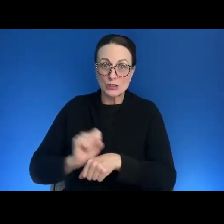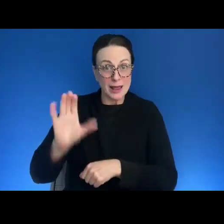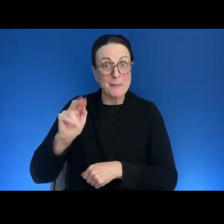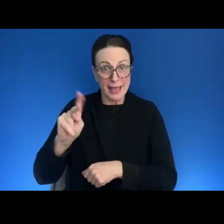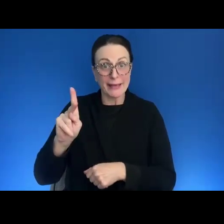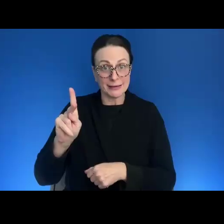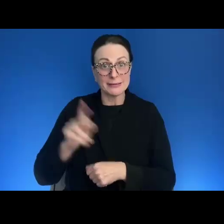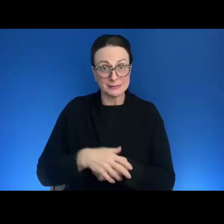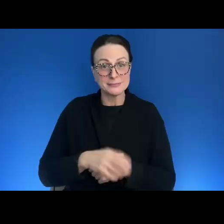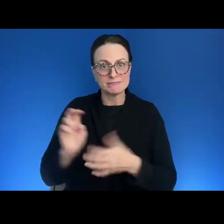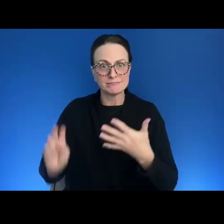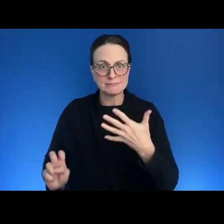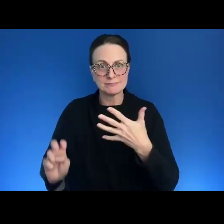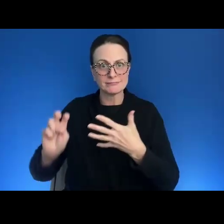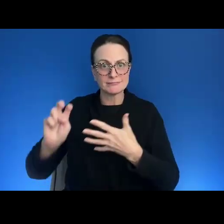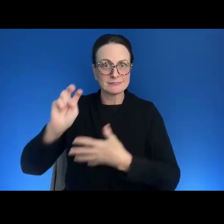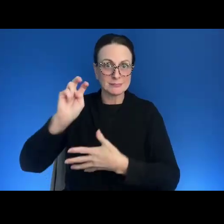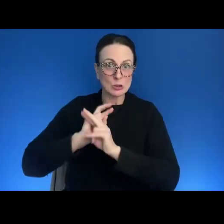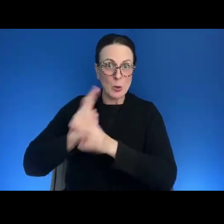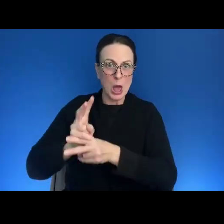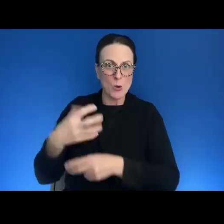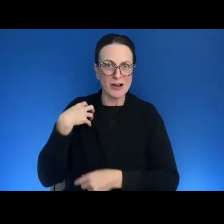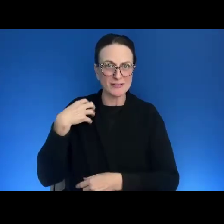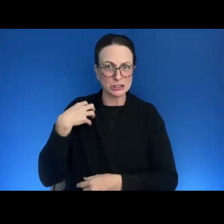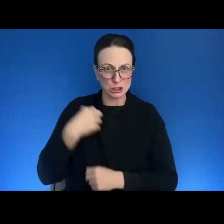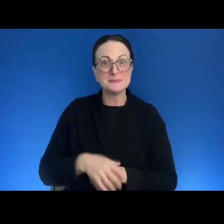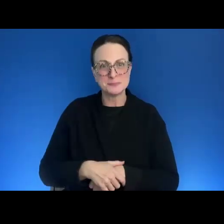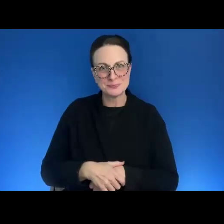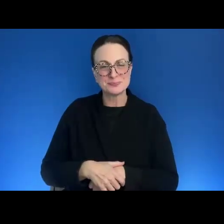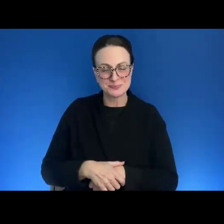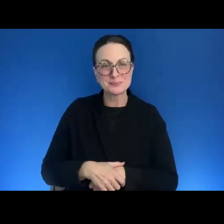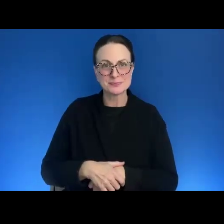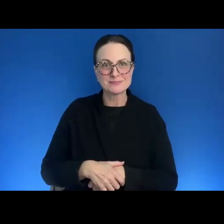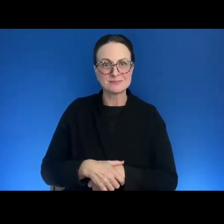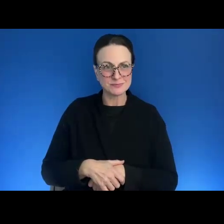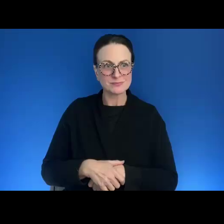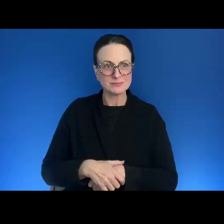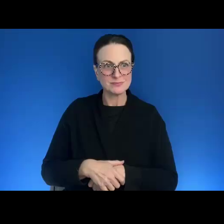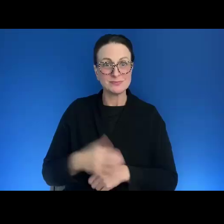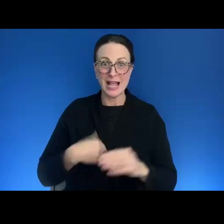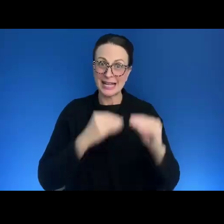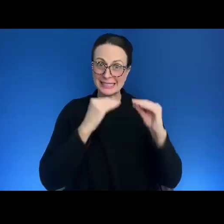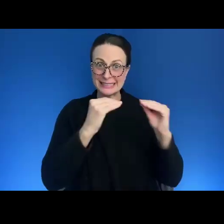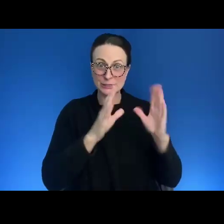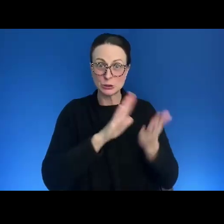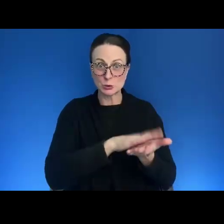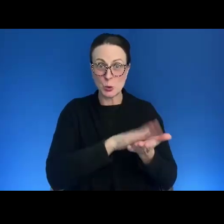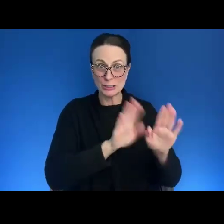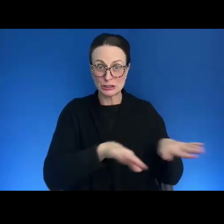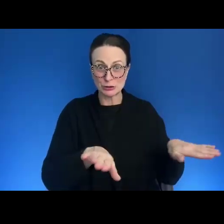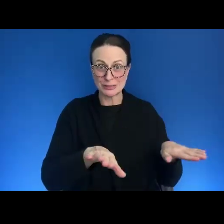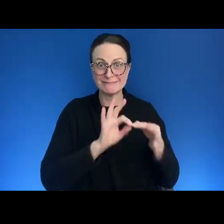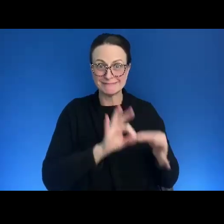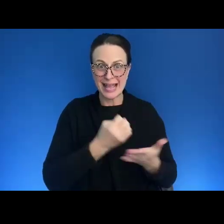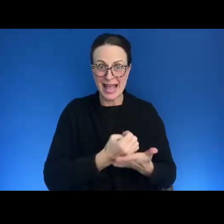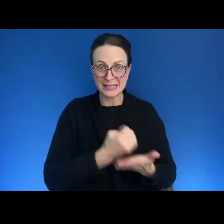bank and worked my way up to loan officer. So I was able to teach school children about